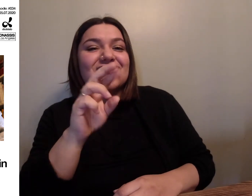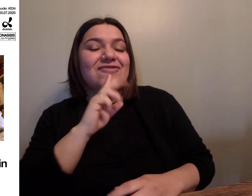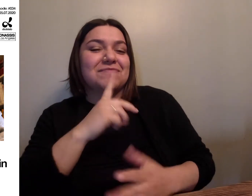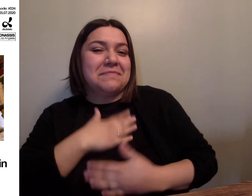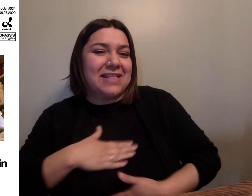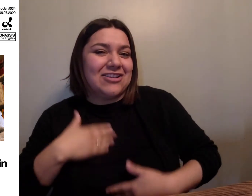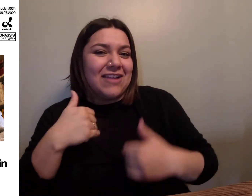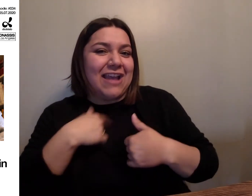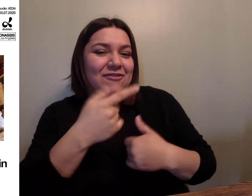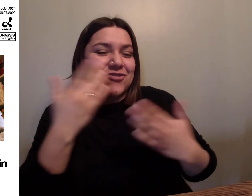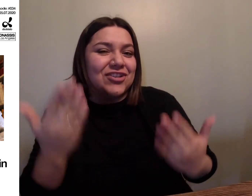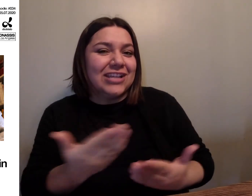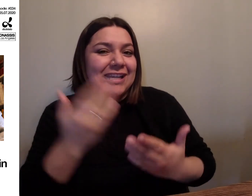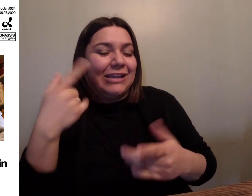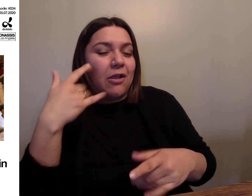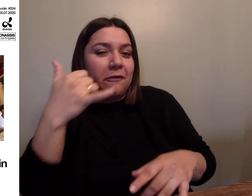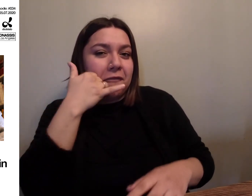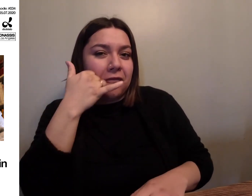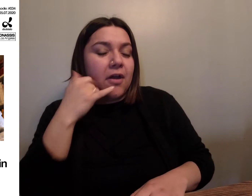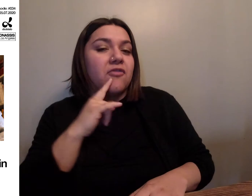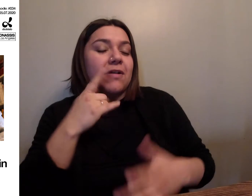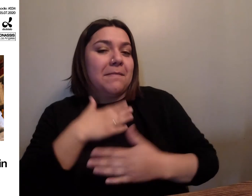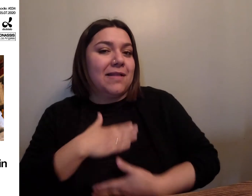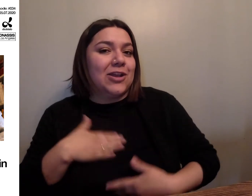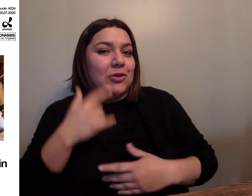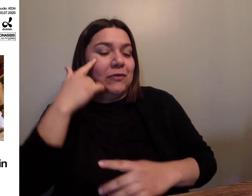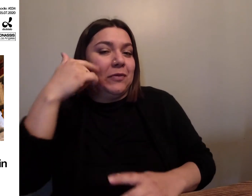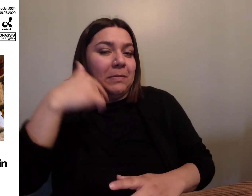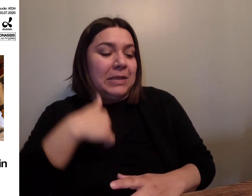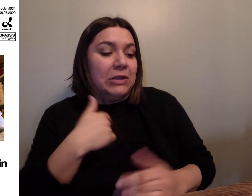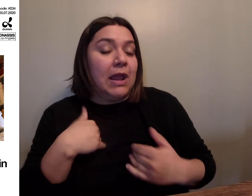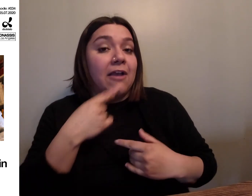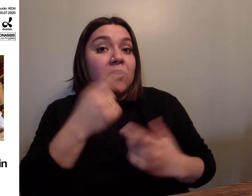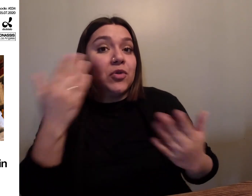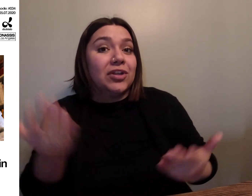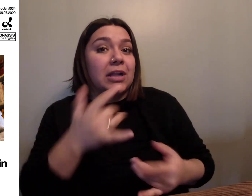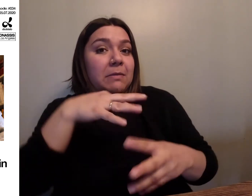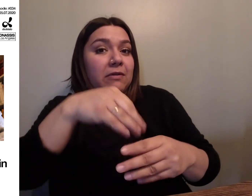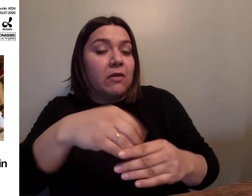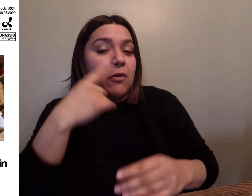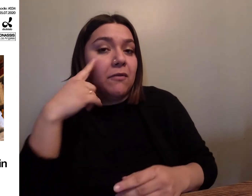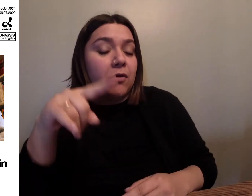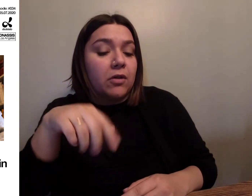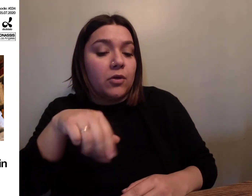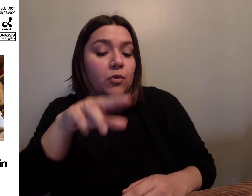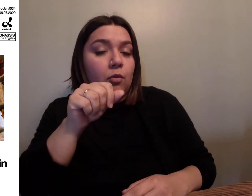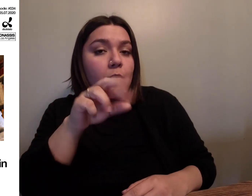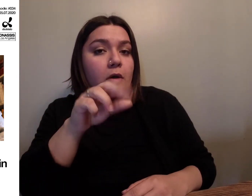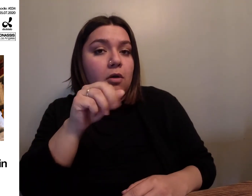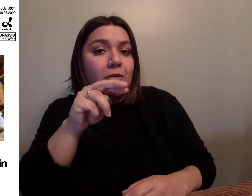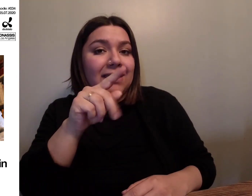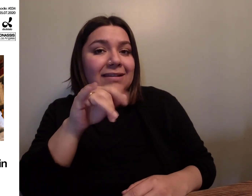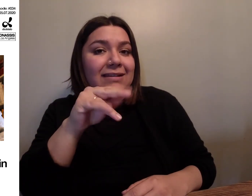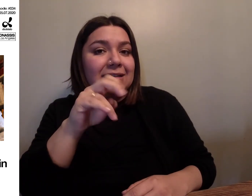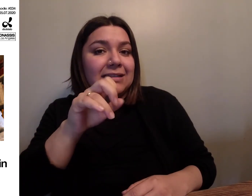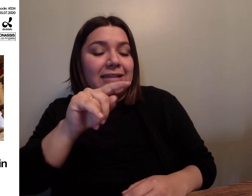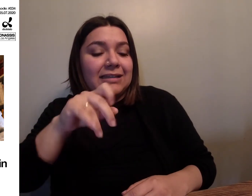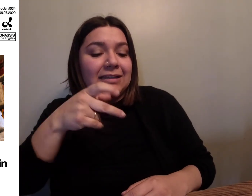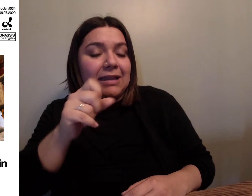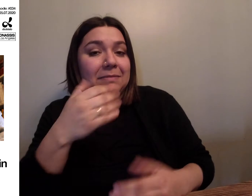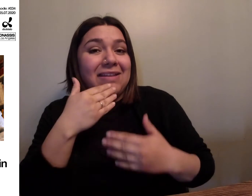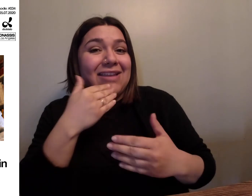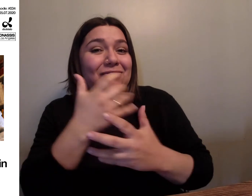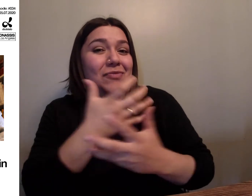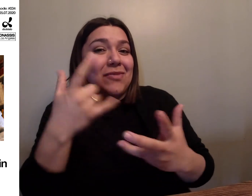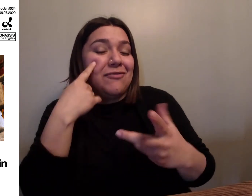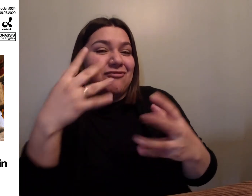a pleasure to have you on the phone and such a pleasure for me to have you be part of the Quarantine Tape. Thank you so much